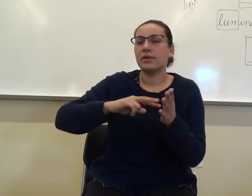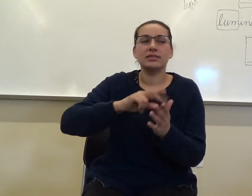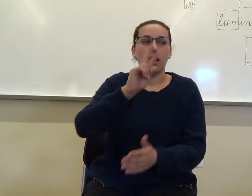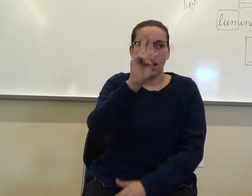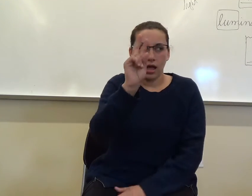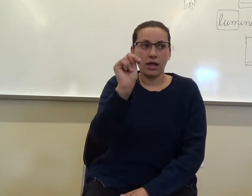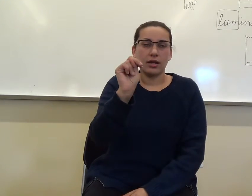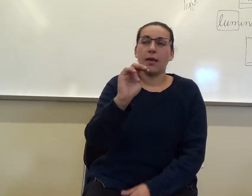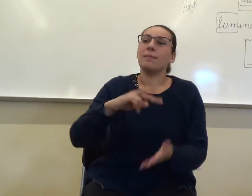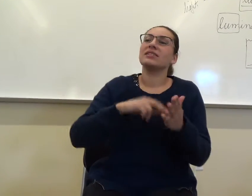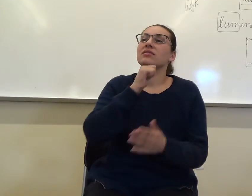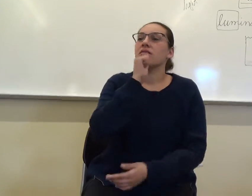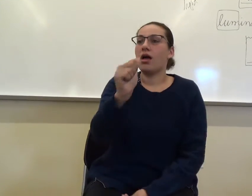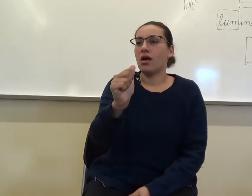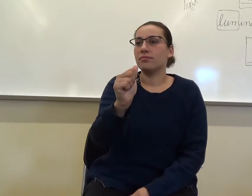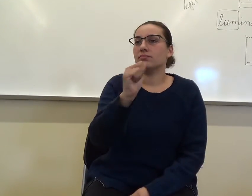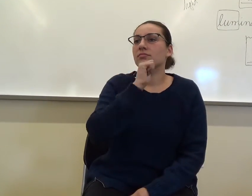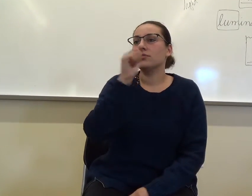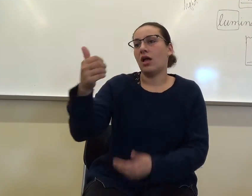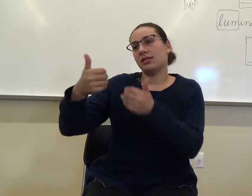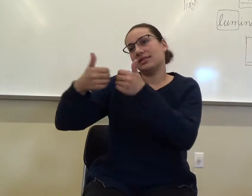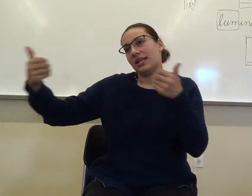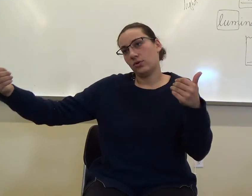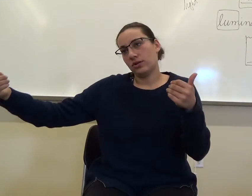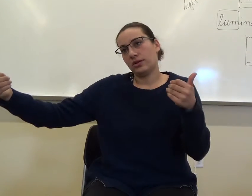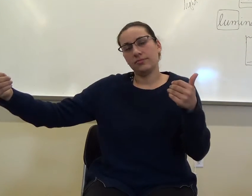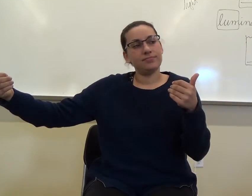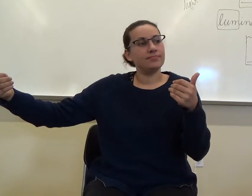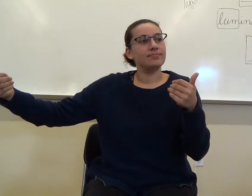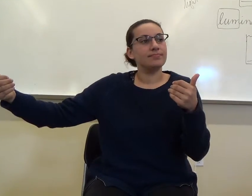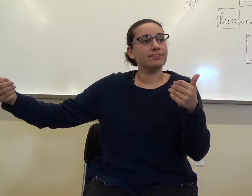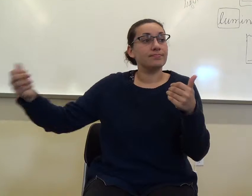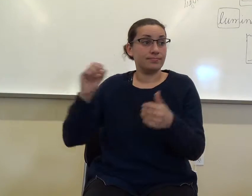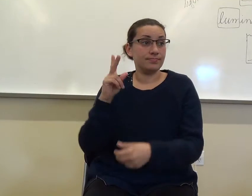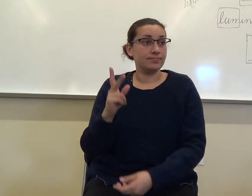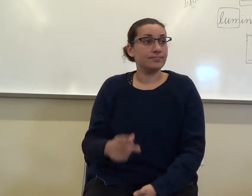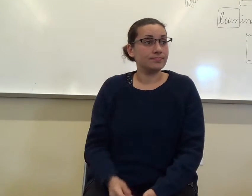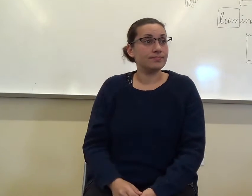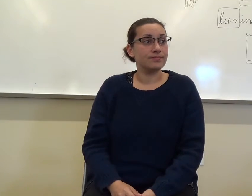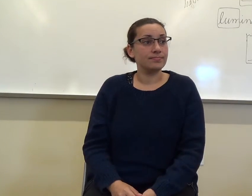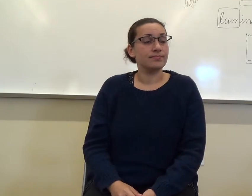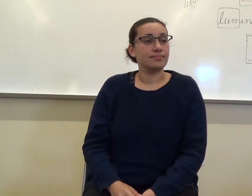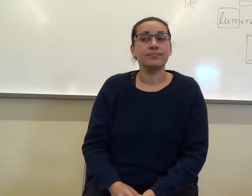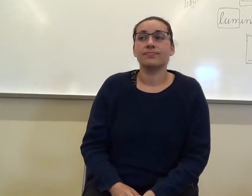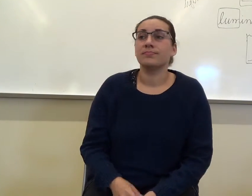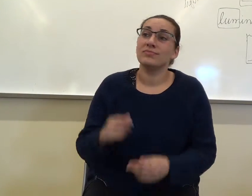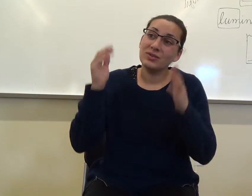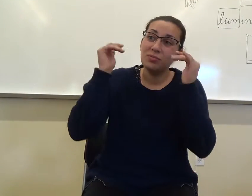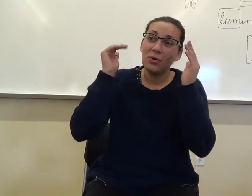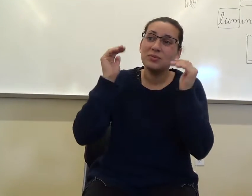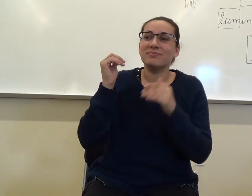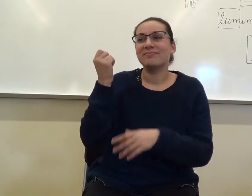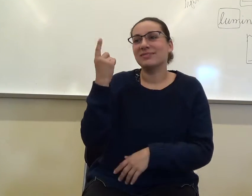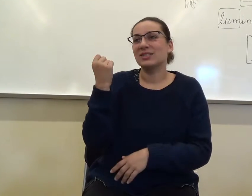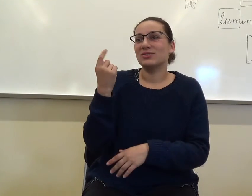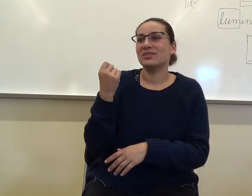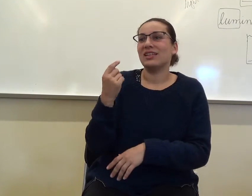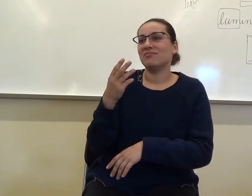not segregated. Okay, so that's what I'm hoping you guys see at this